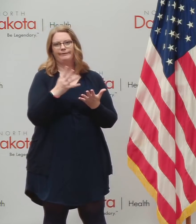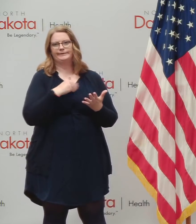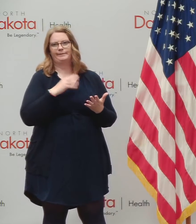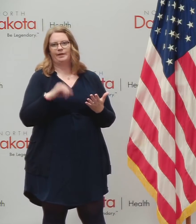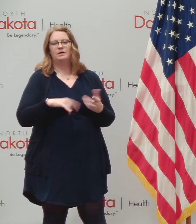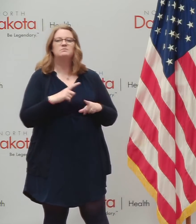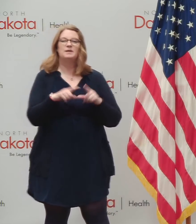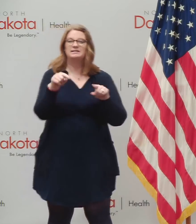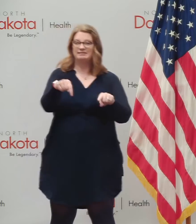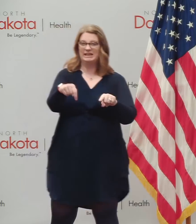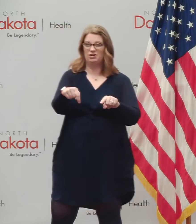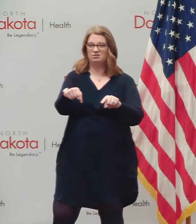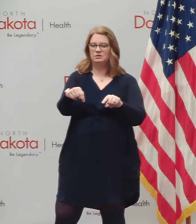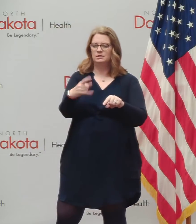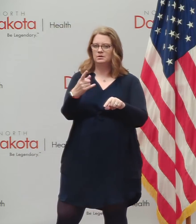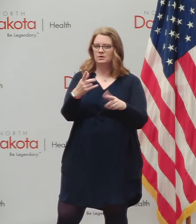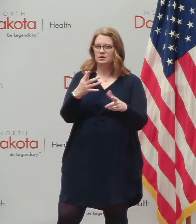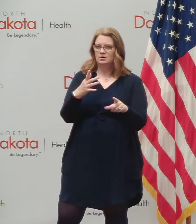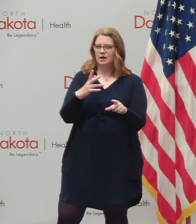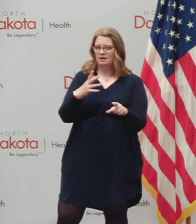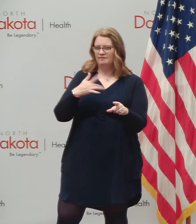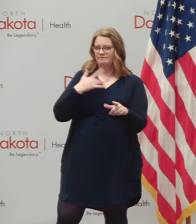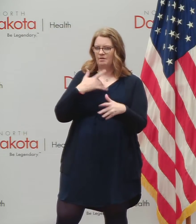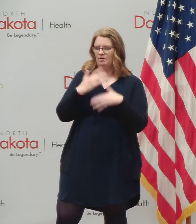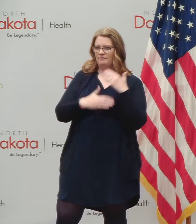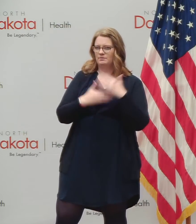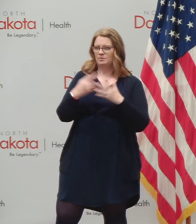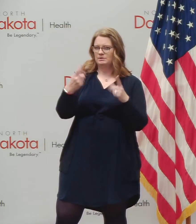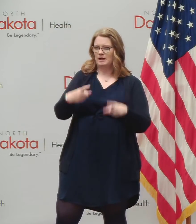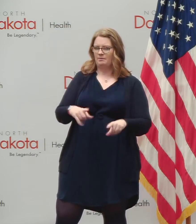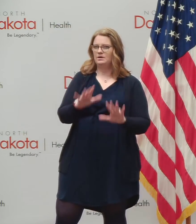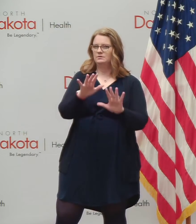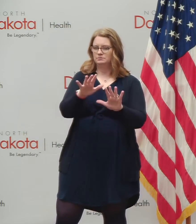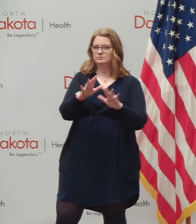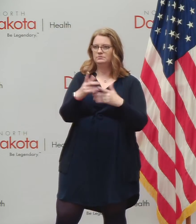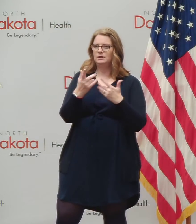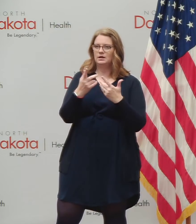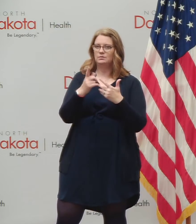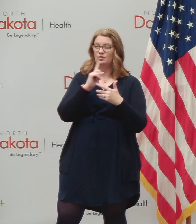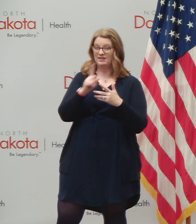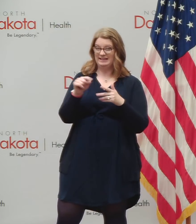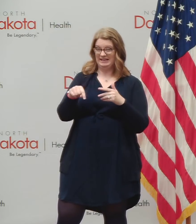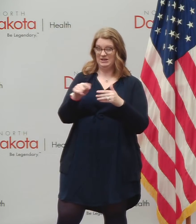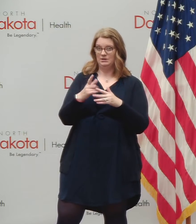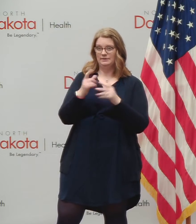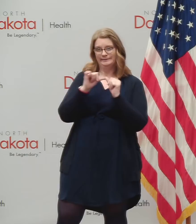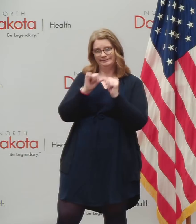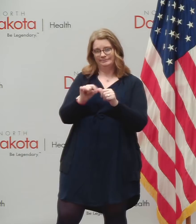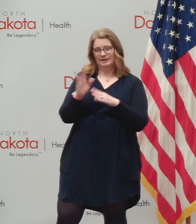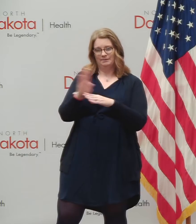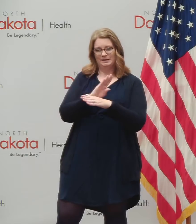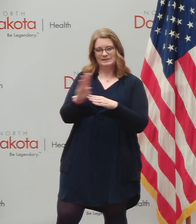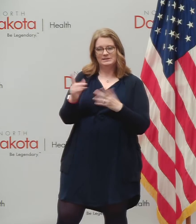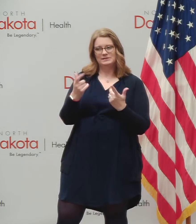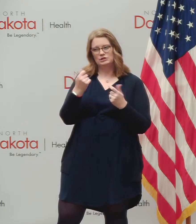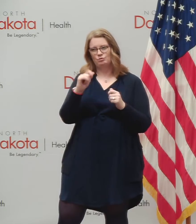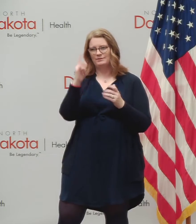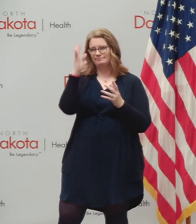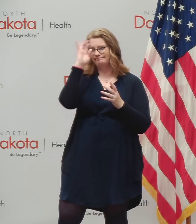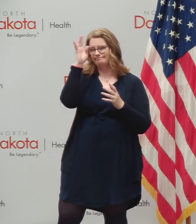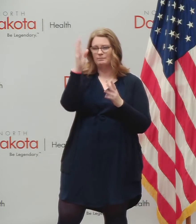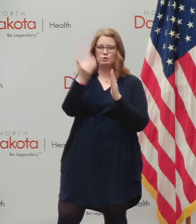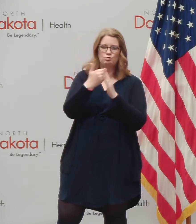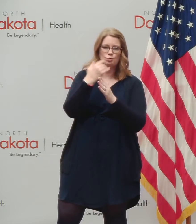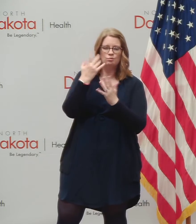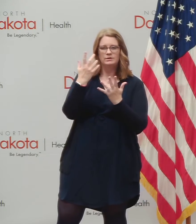North Dakotans who found a way to keep their businesses going and innovating around business models and